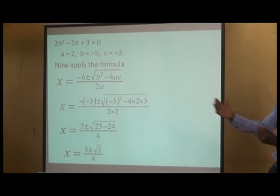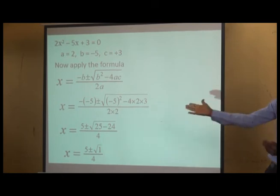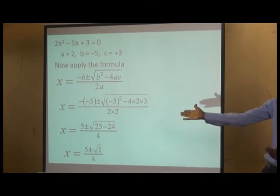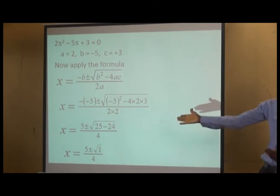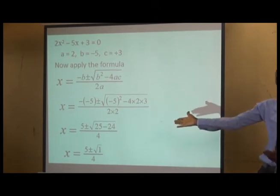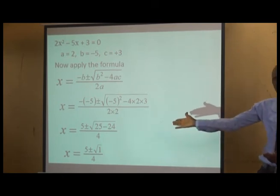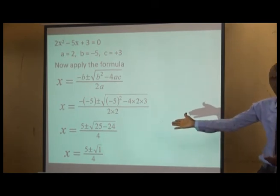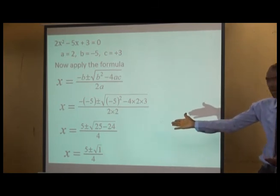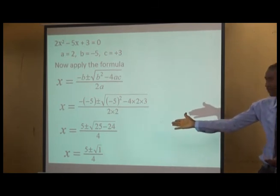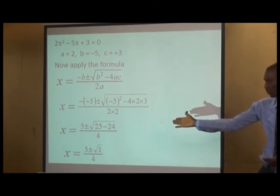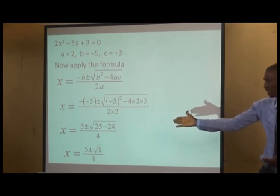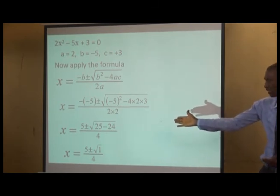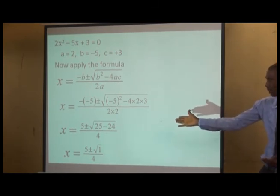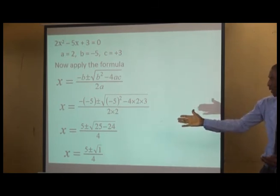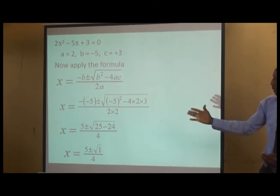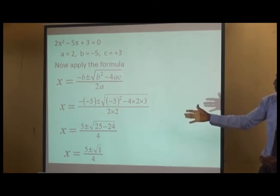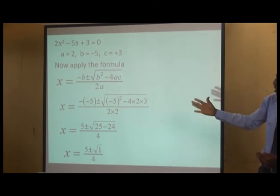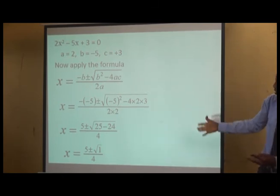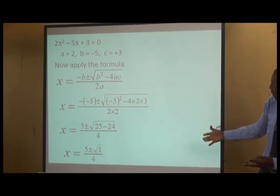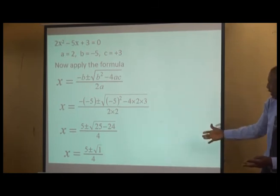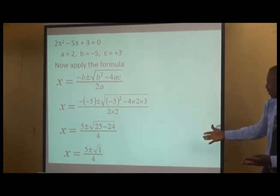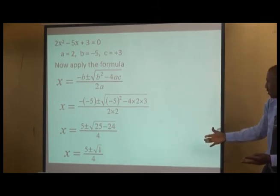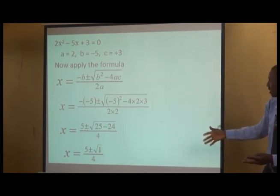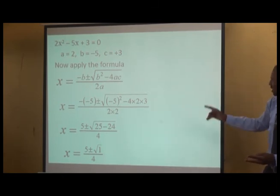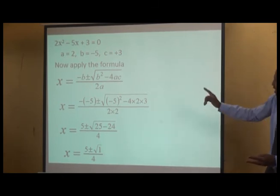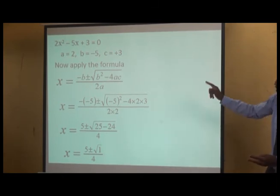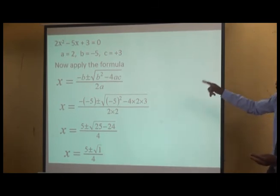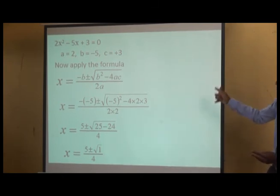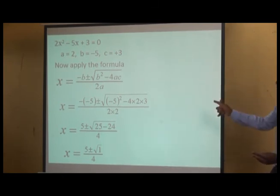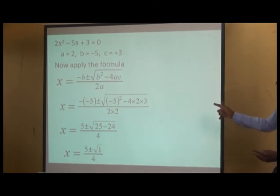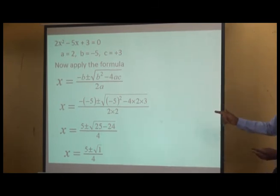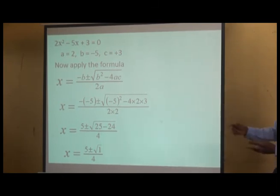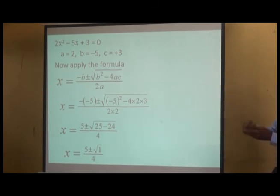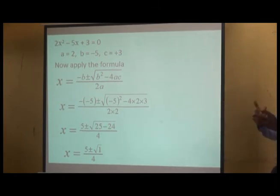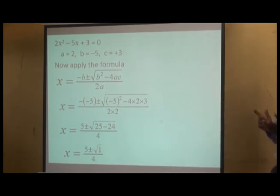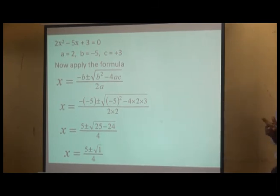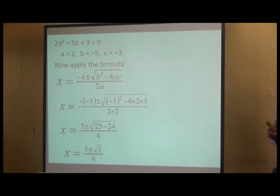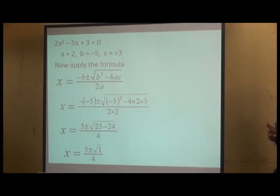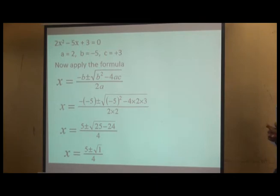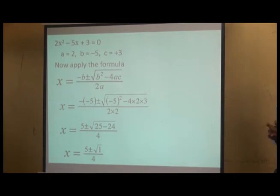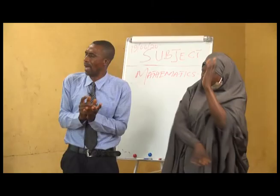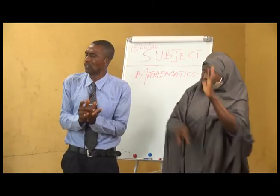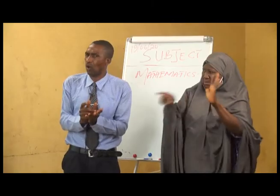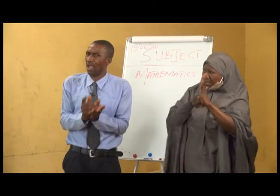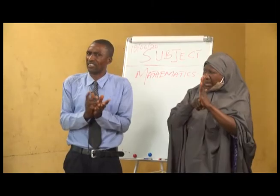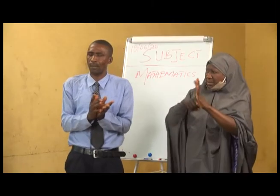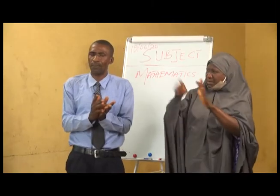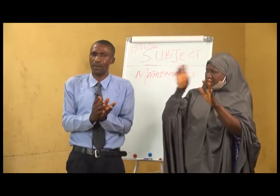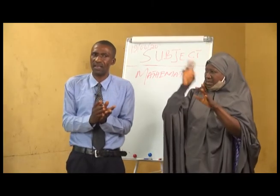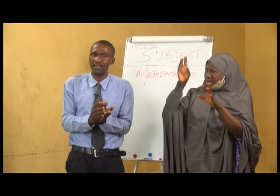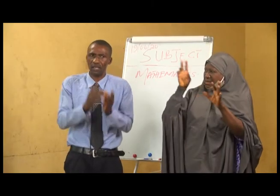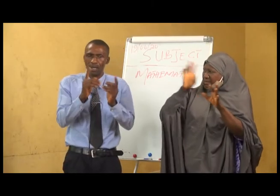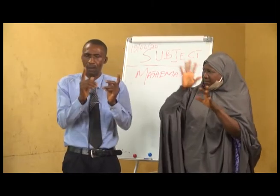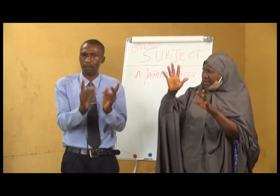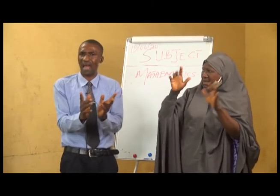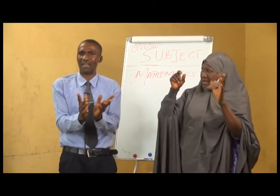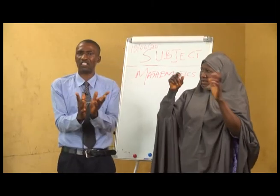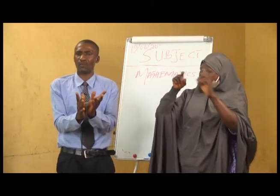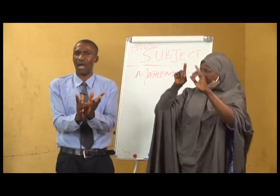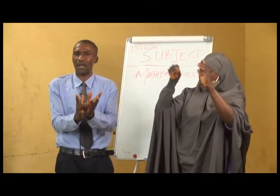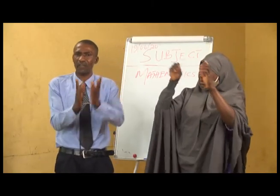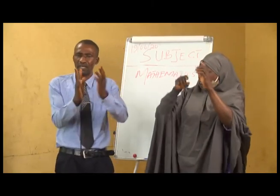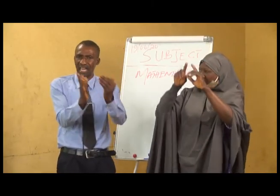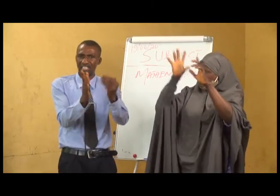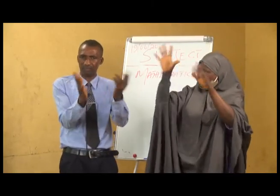5. So positive 5 is written. Plus minus the square root. Minus 5 squared simply means